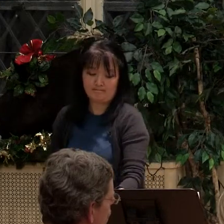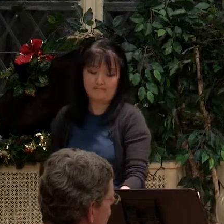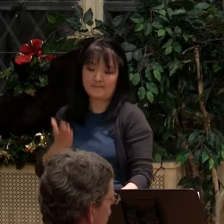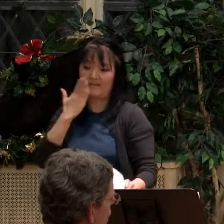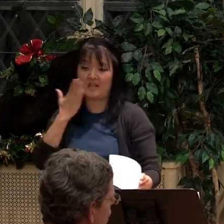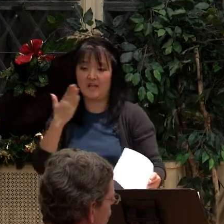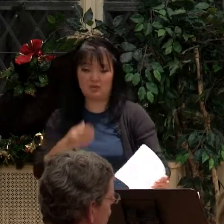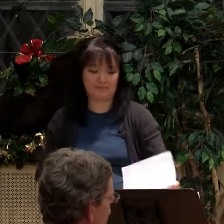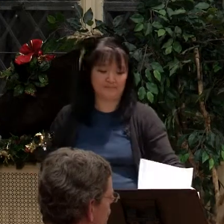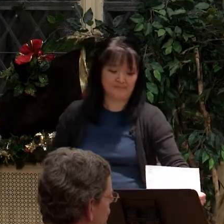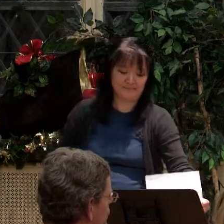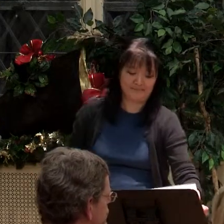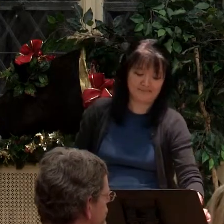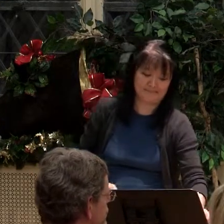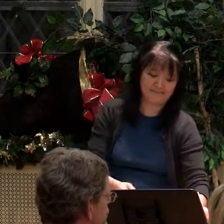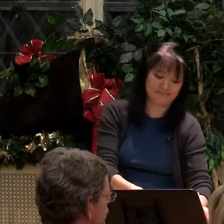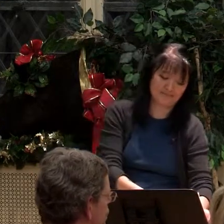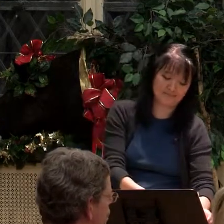Thank you.